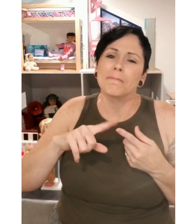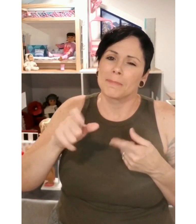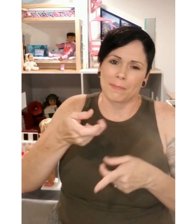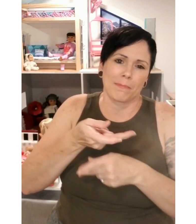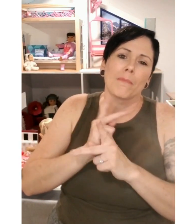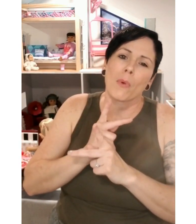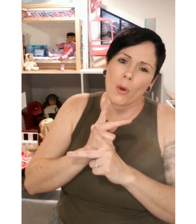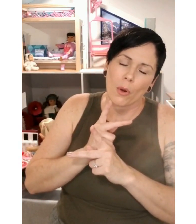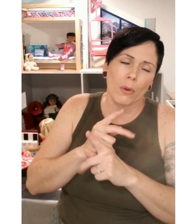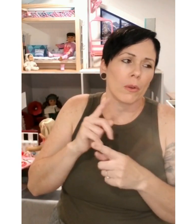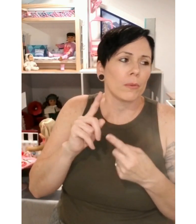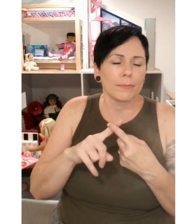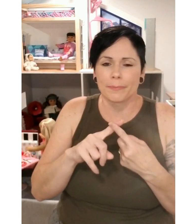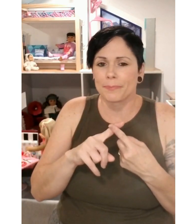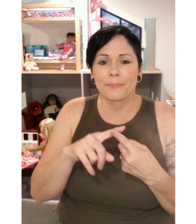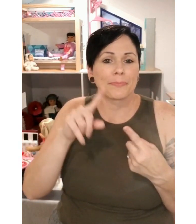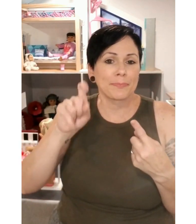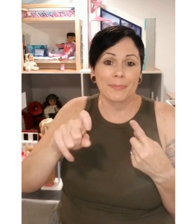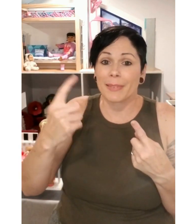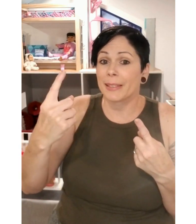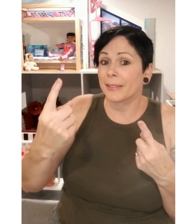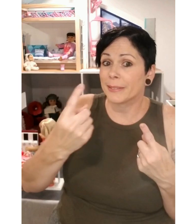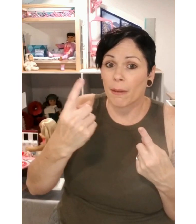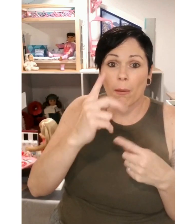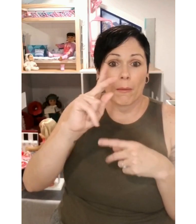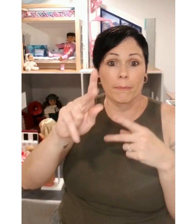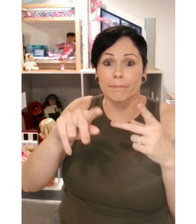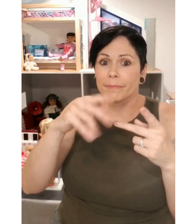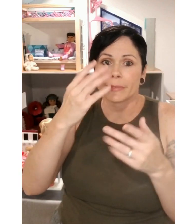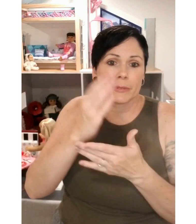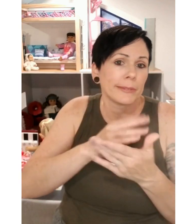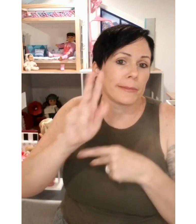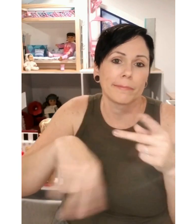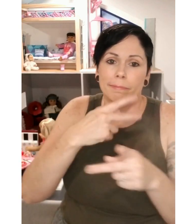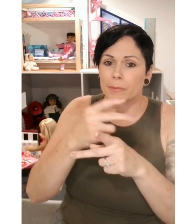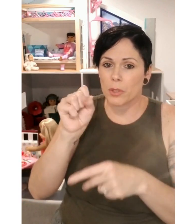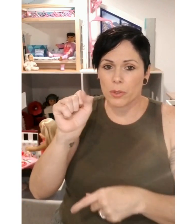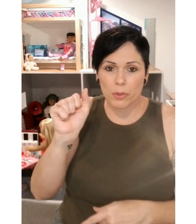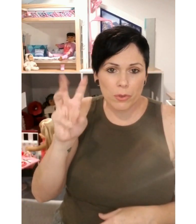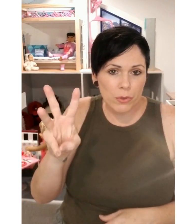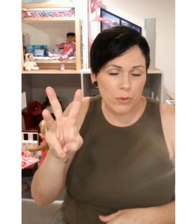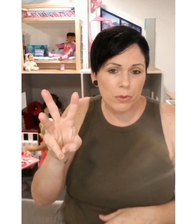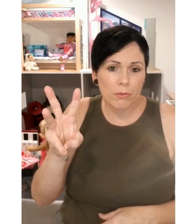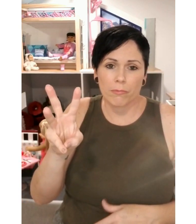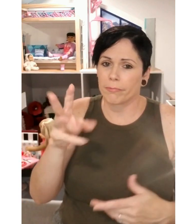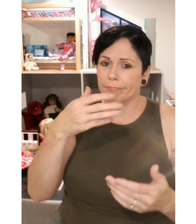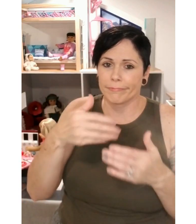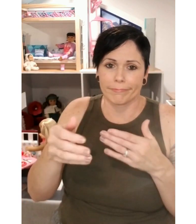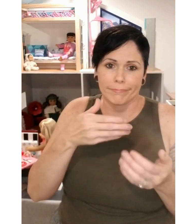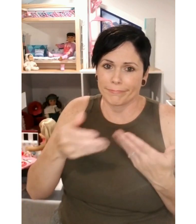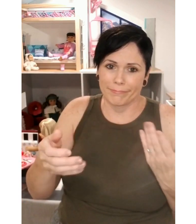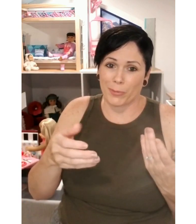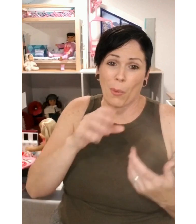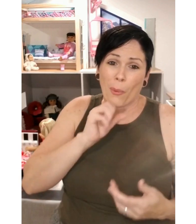You're gonna need some kind of saw, whether even a hand saw,